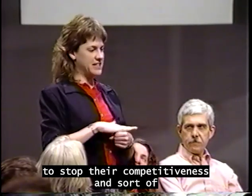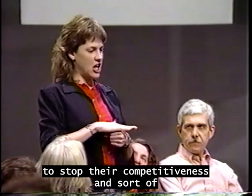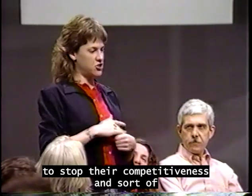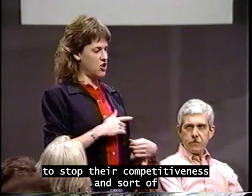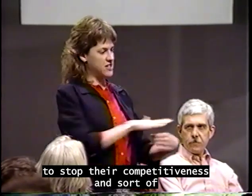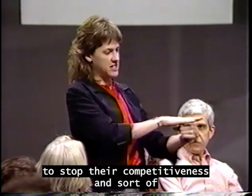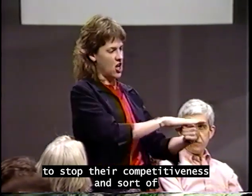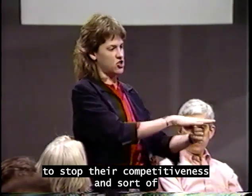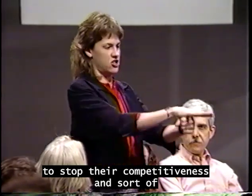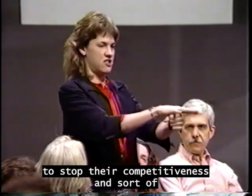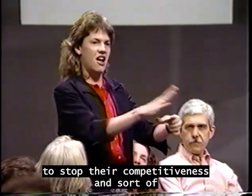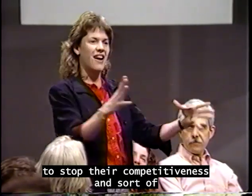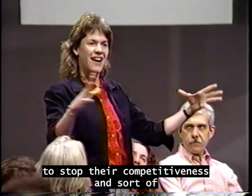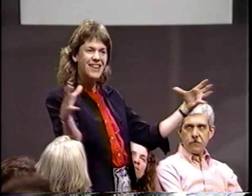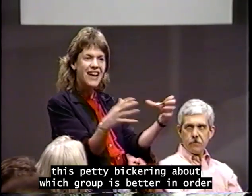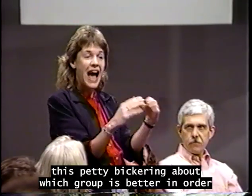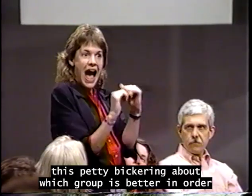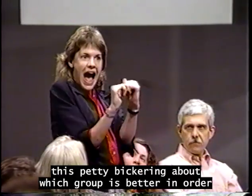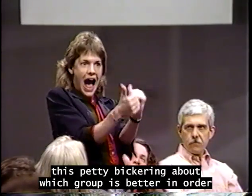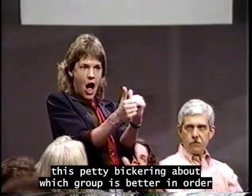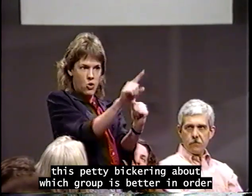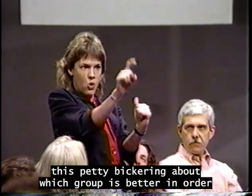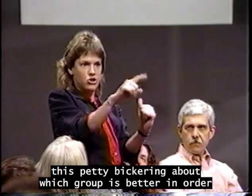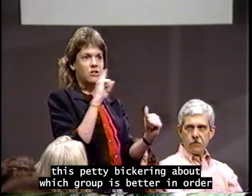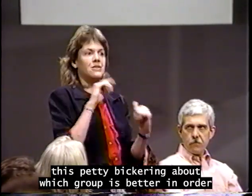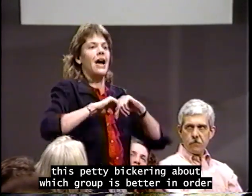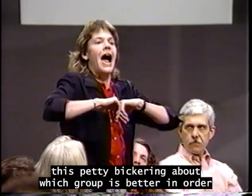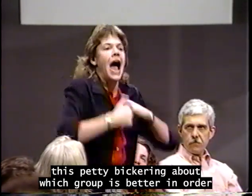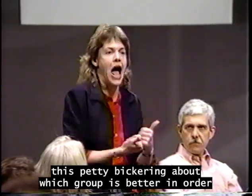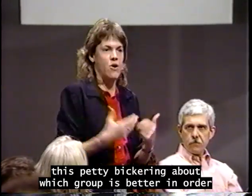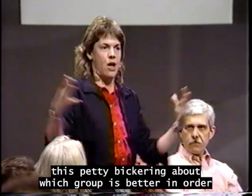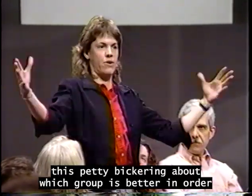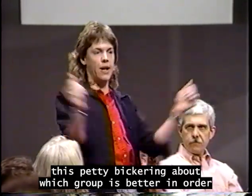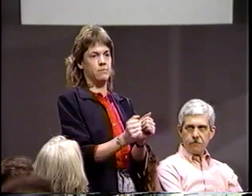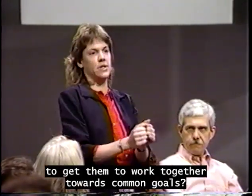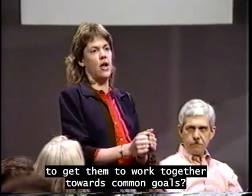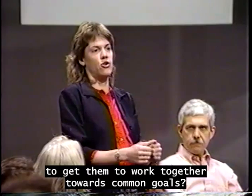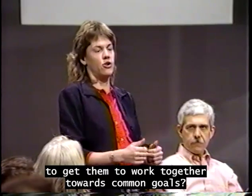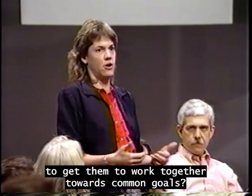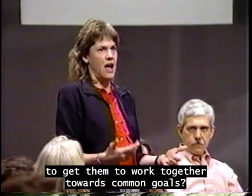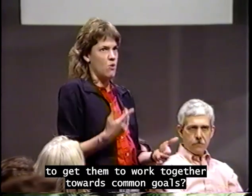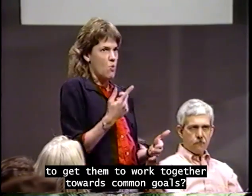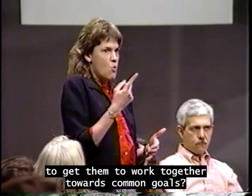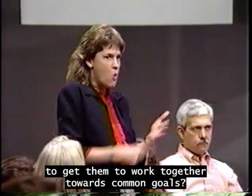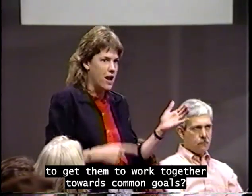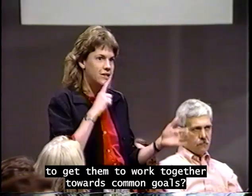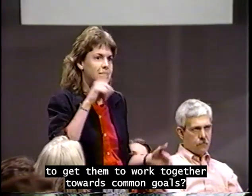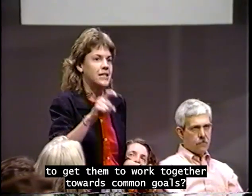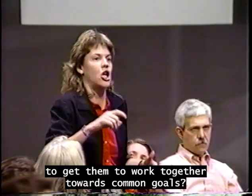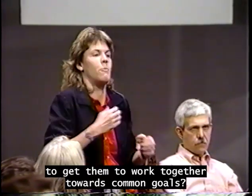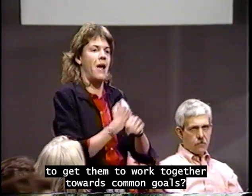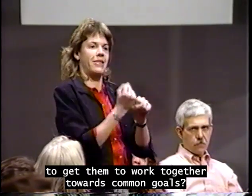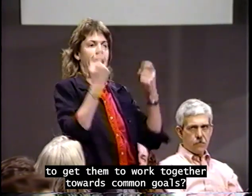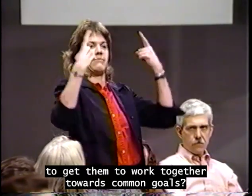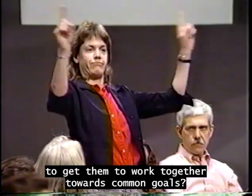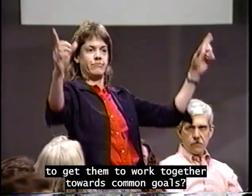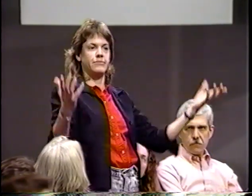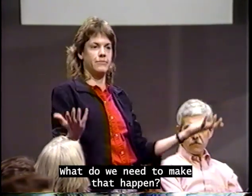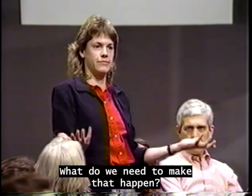their competitiveness and sort of this petty bickering about which group is better in order to get them to work together towards common goals.